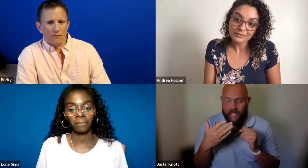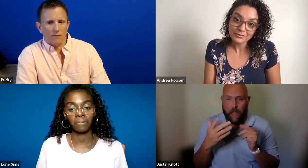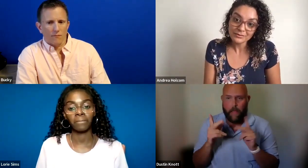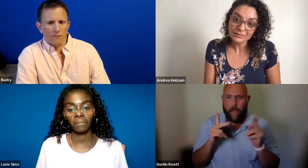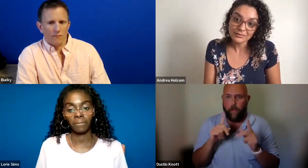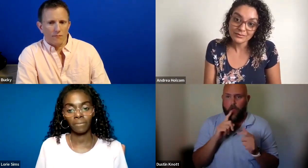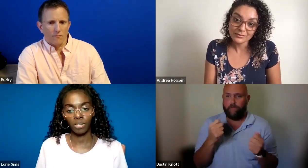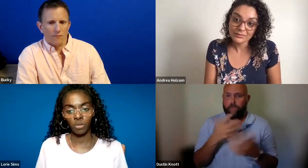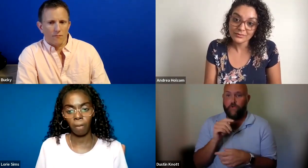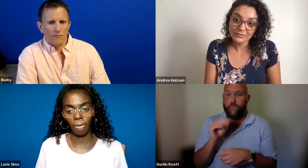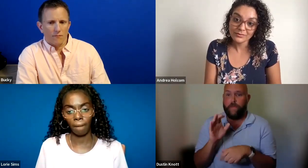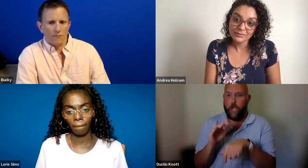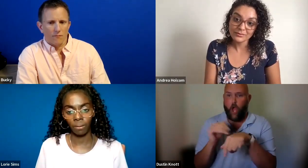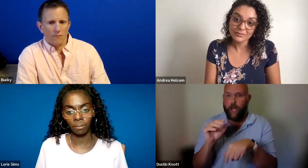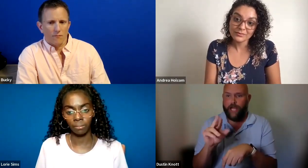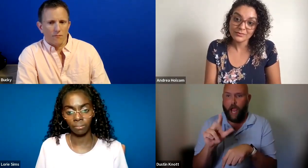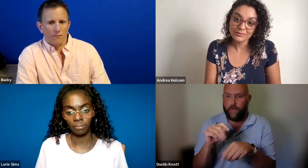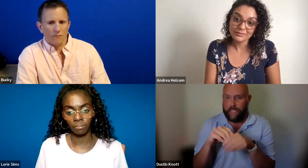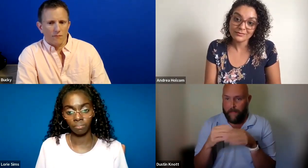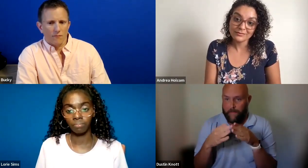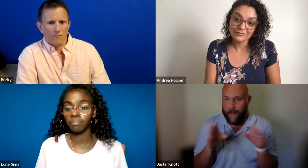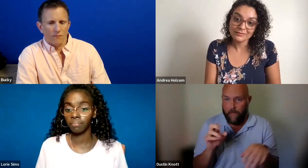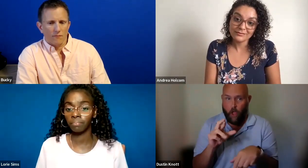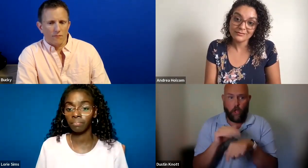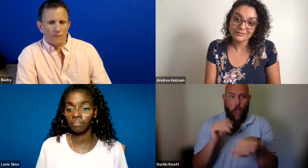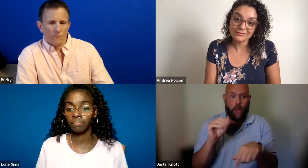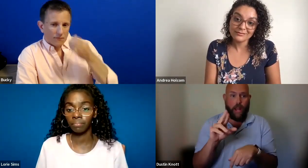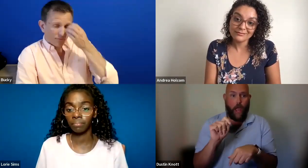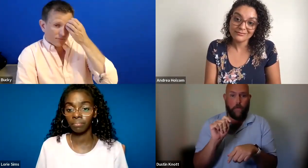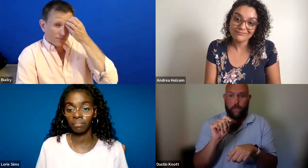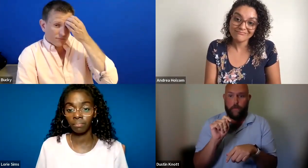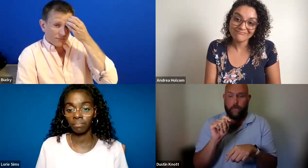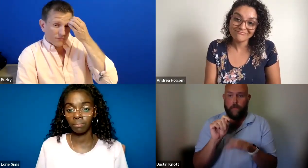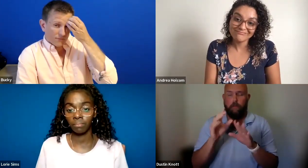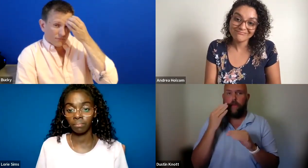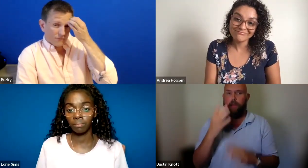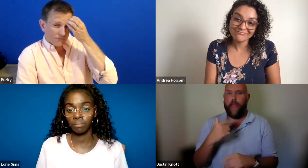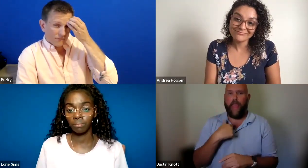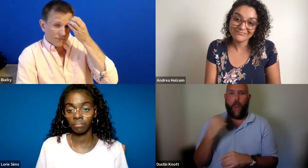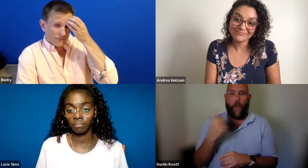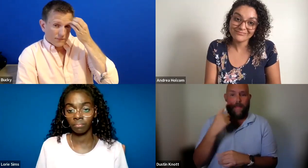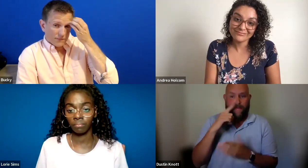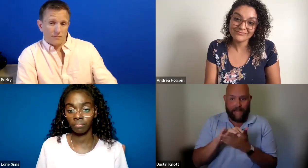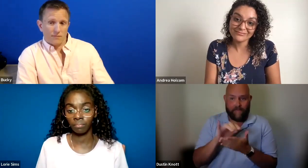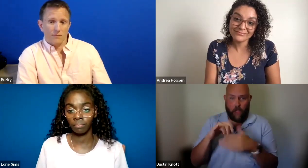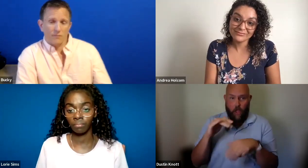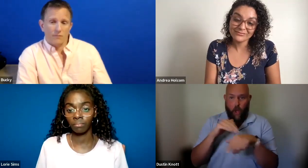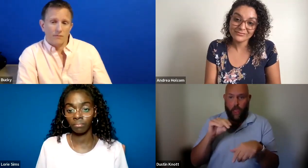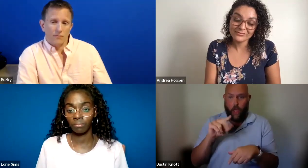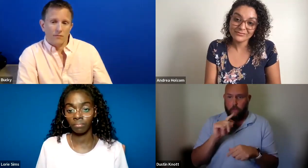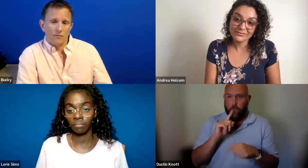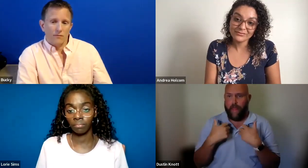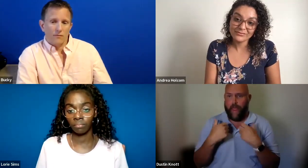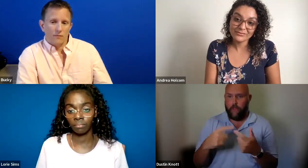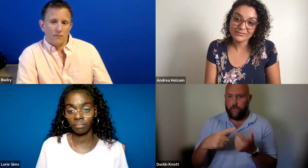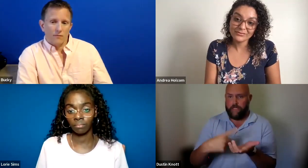you. So right. And then just one more thing. I know that people are so afraid of being called out in public spaces or just being